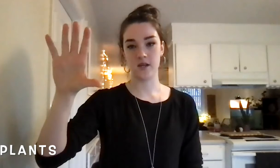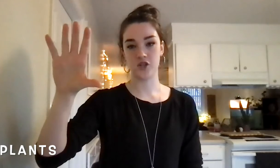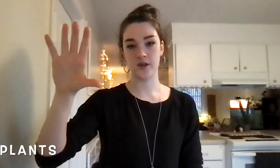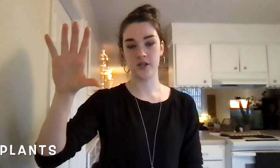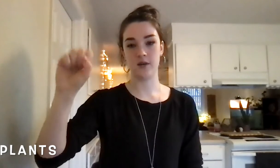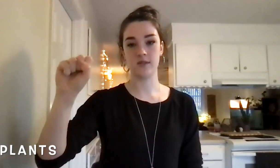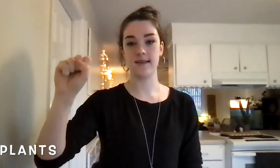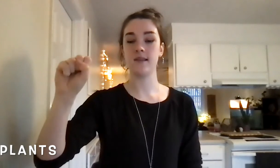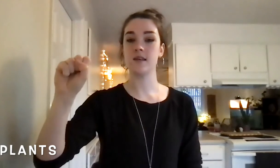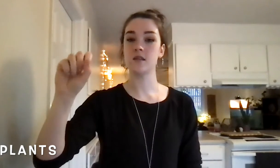it's stretching outwards like this.